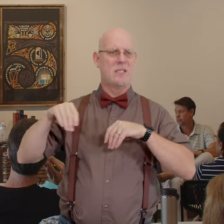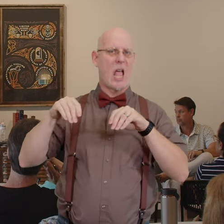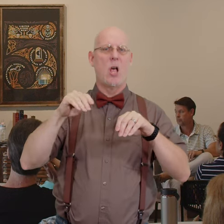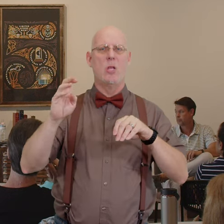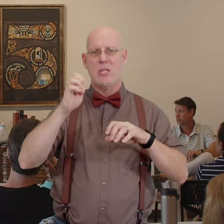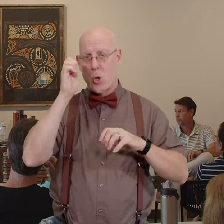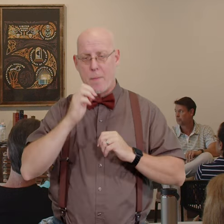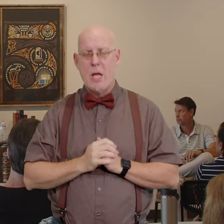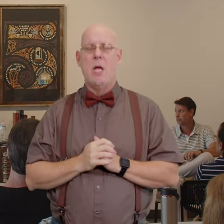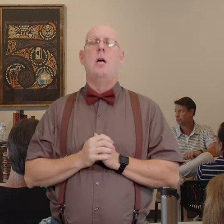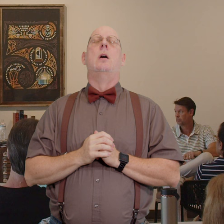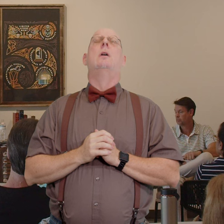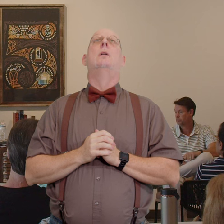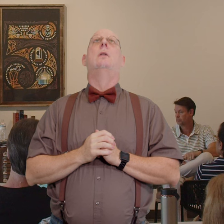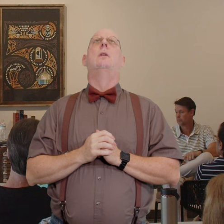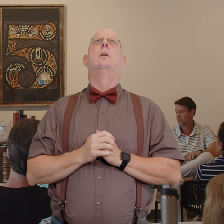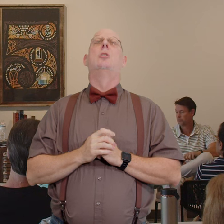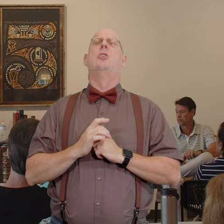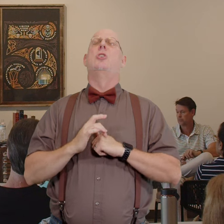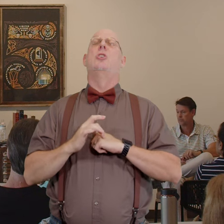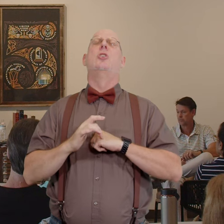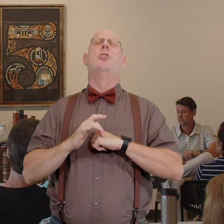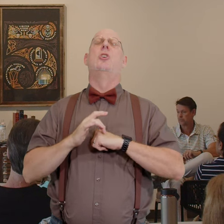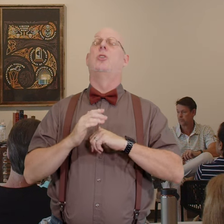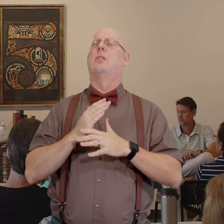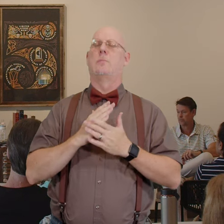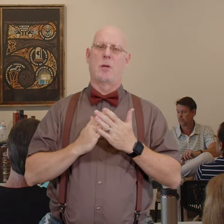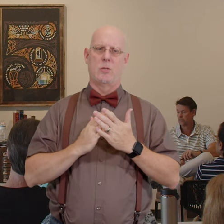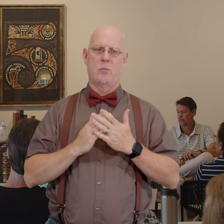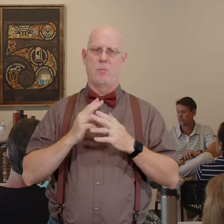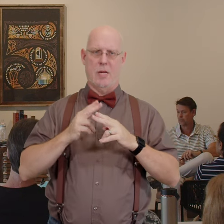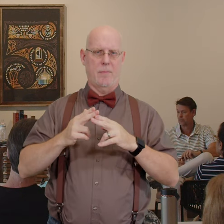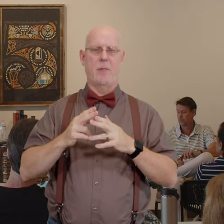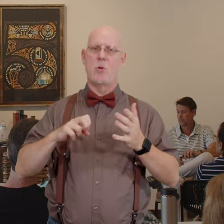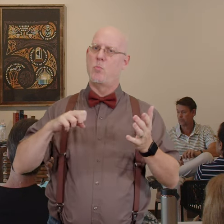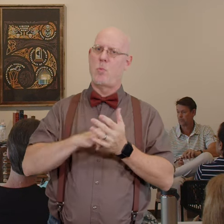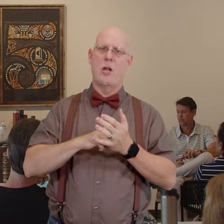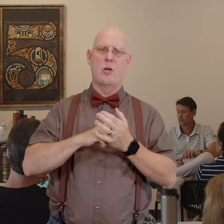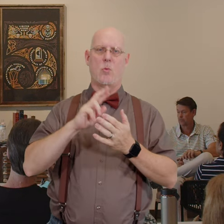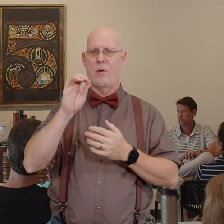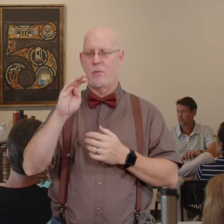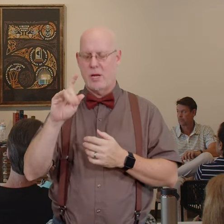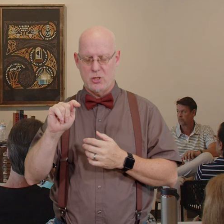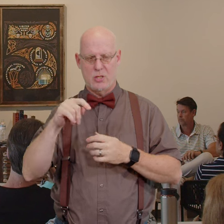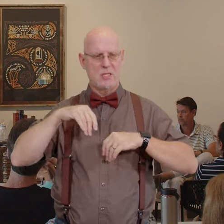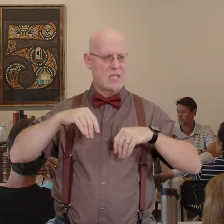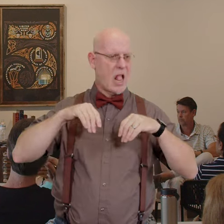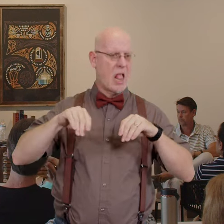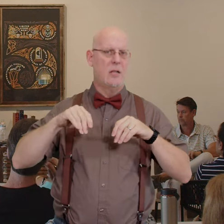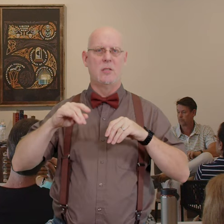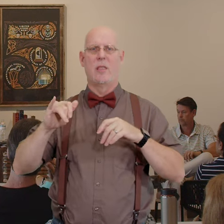these around the European theater in the early, very early stages of what would become the Protestant Reformation. So he's selling these around.